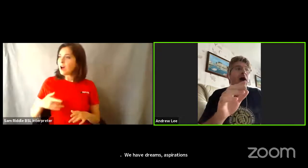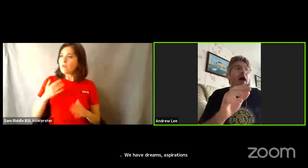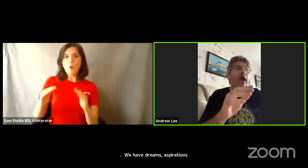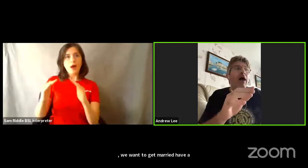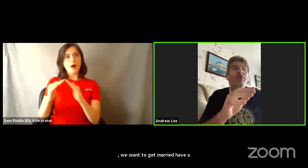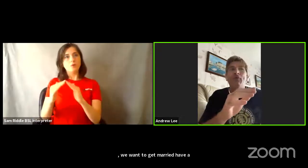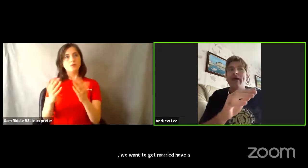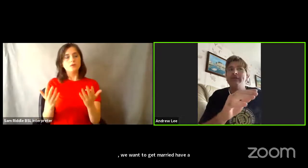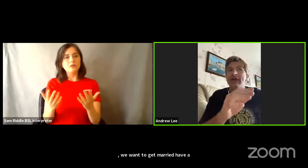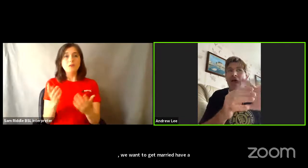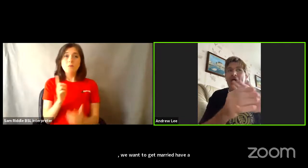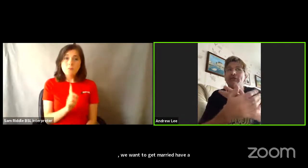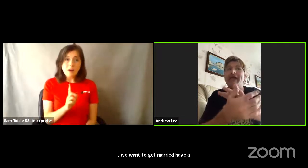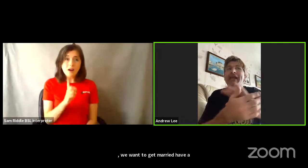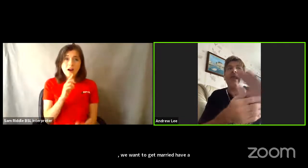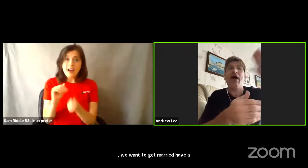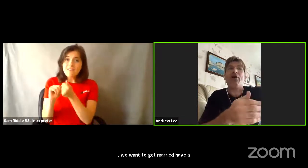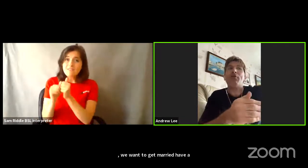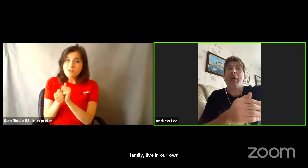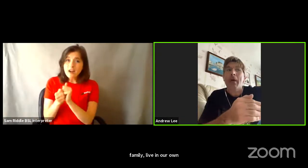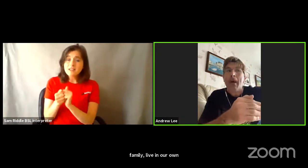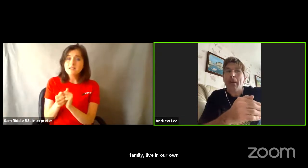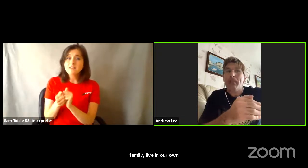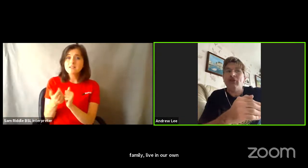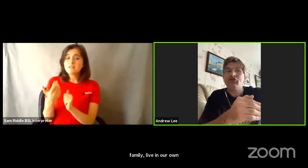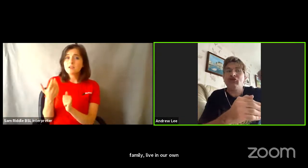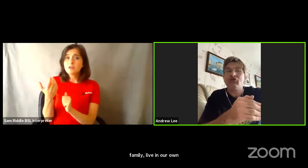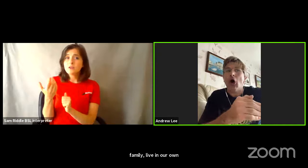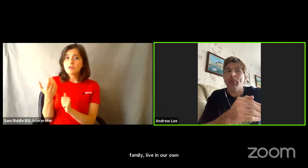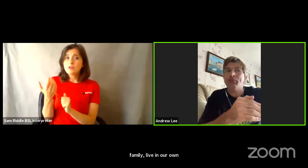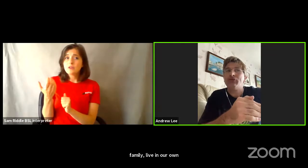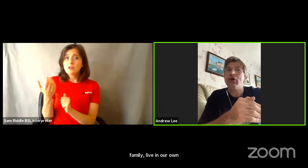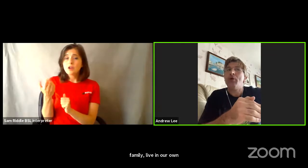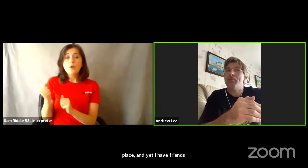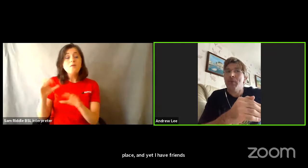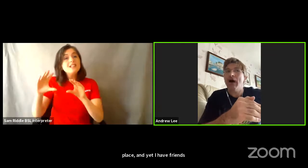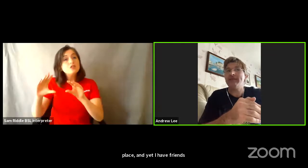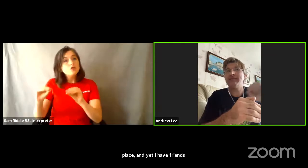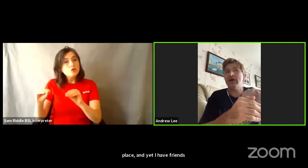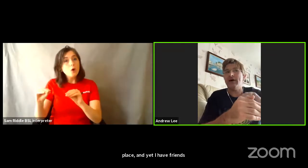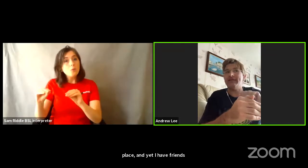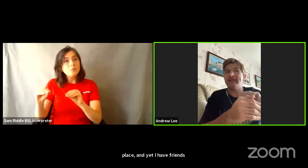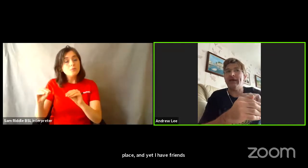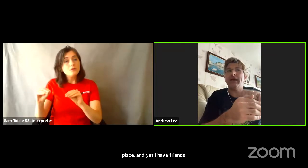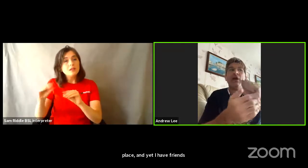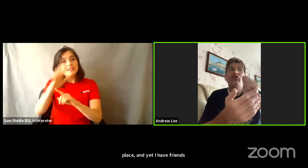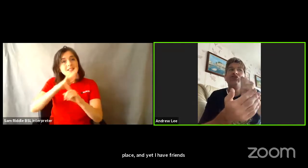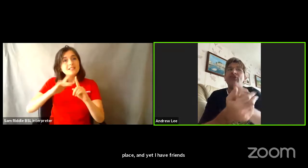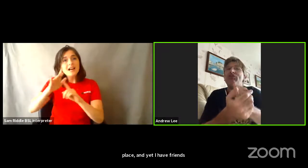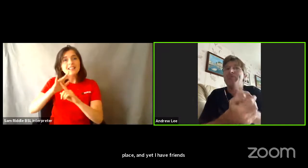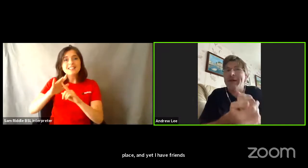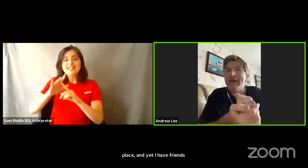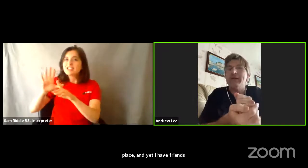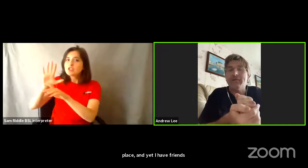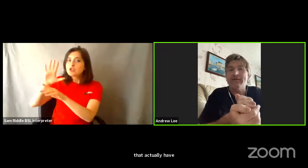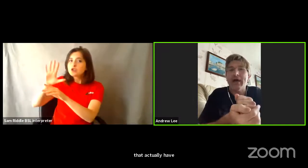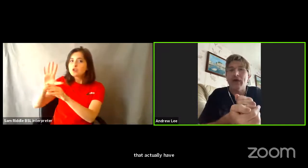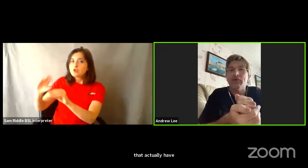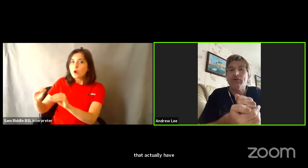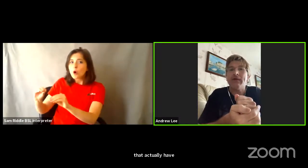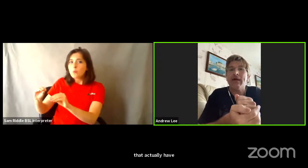And yet I have friends that actually have been stopped by society just for